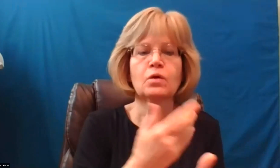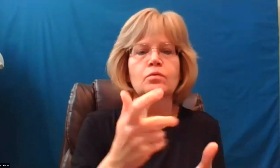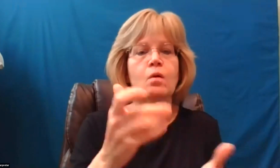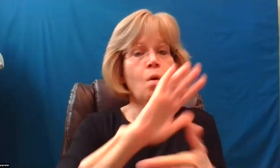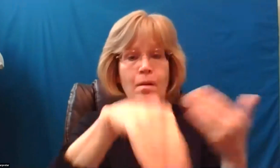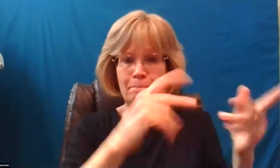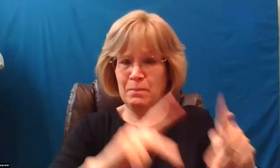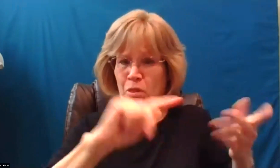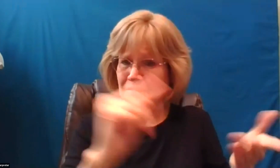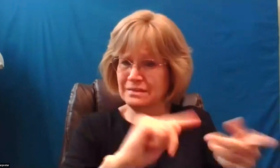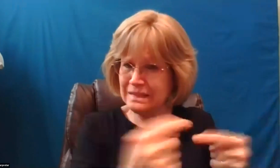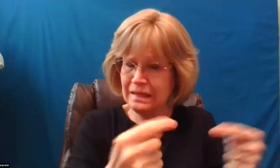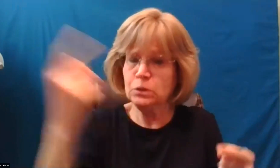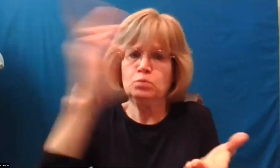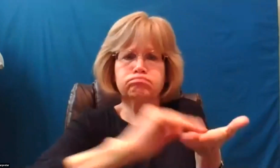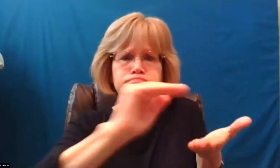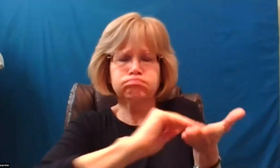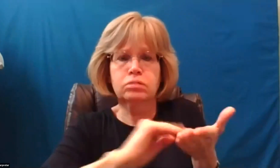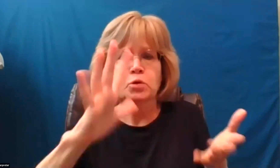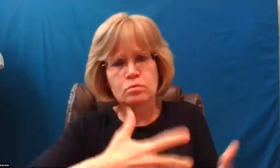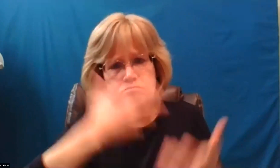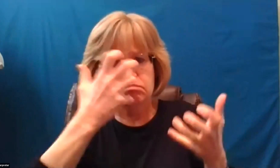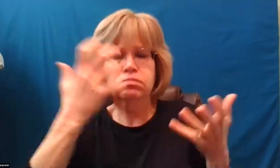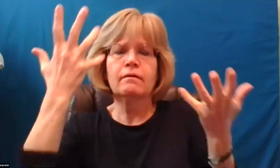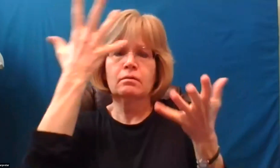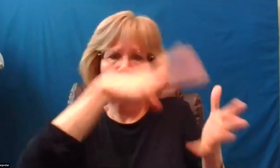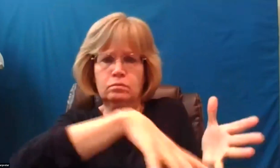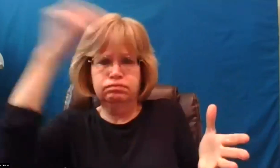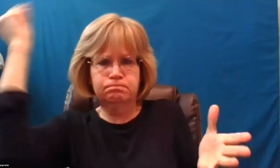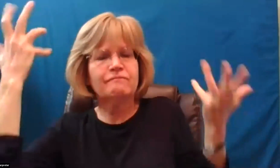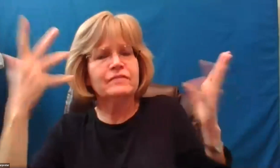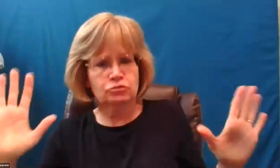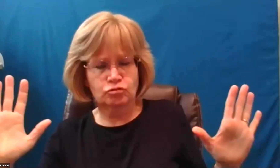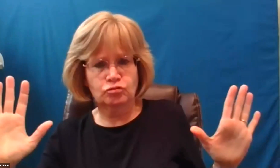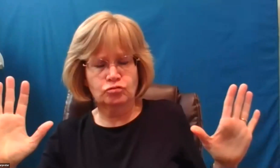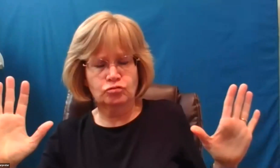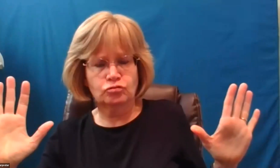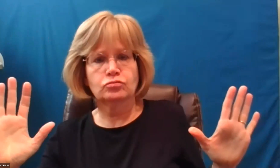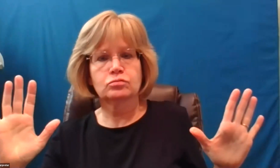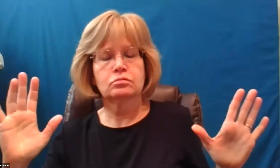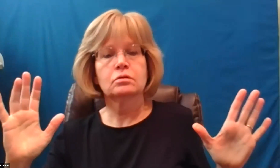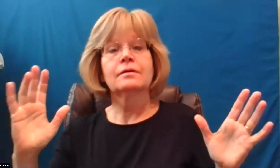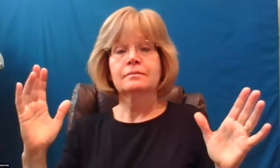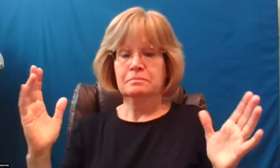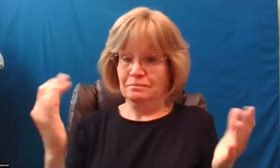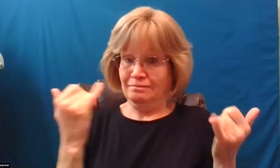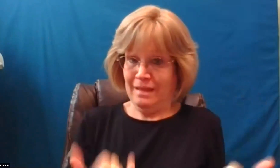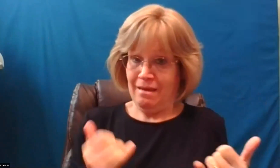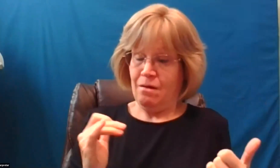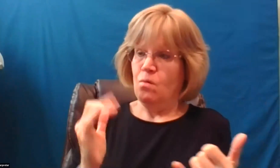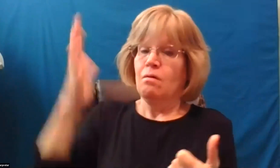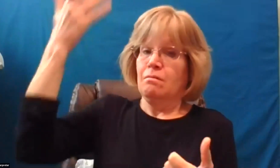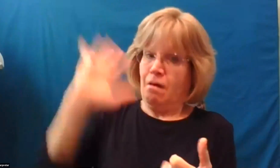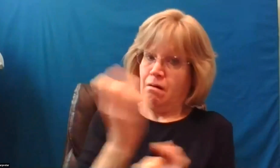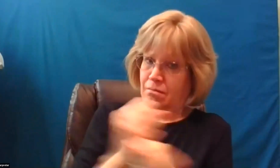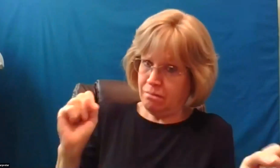their sin. You withdrew all your wrath. You turned from your hot anger. Restore us again, O God of our salvation,